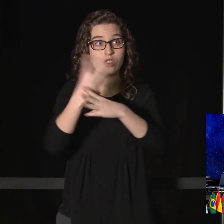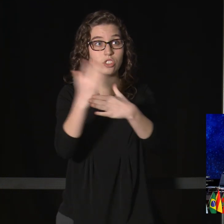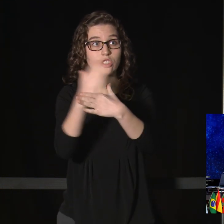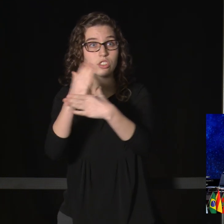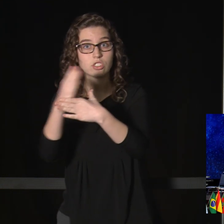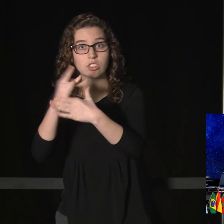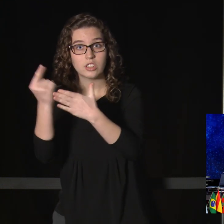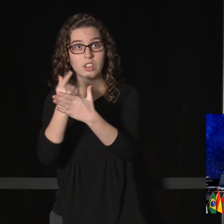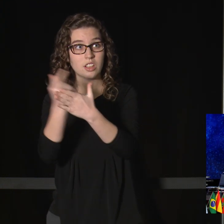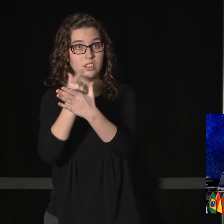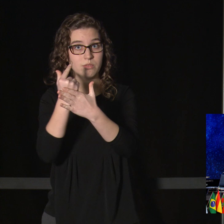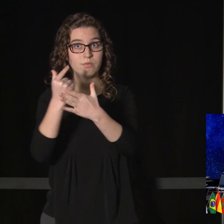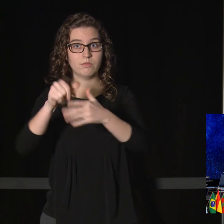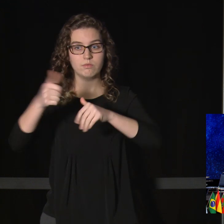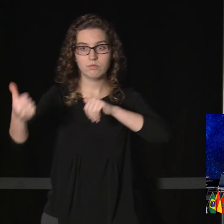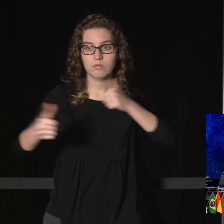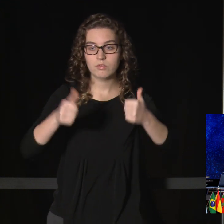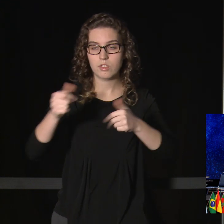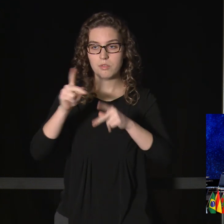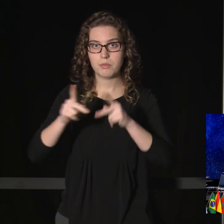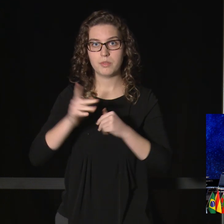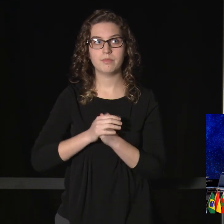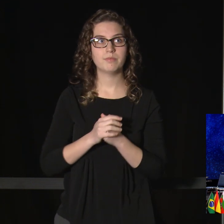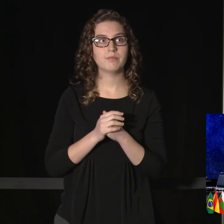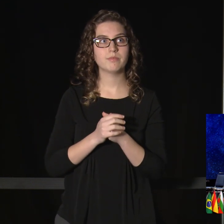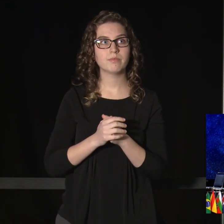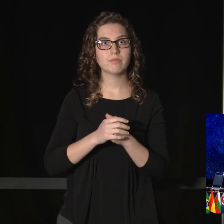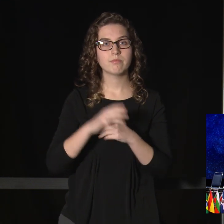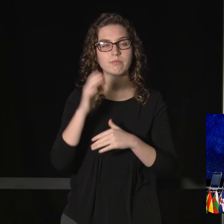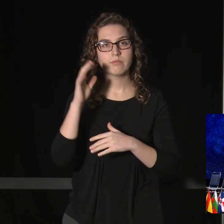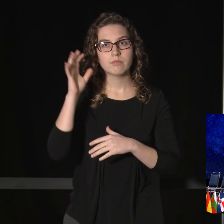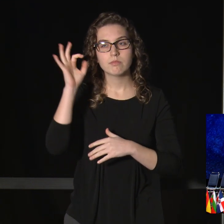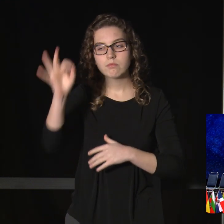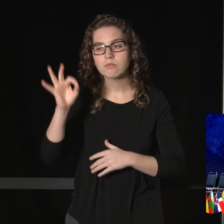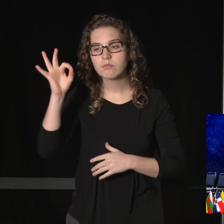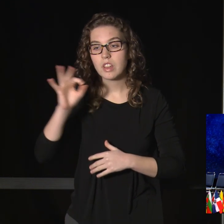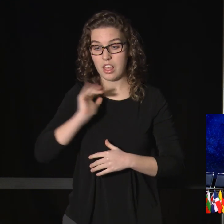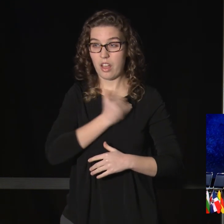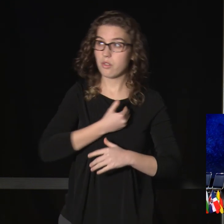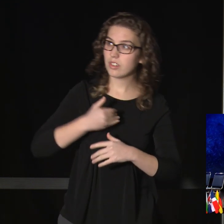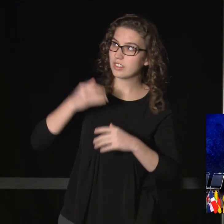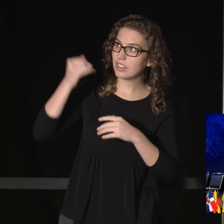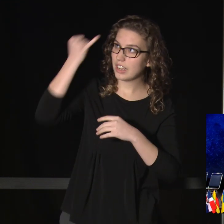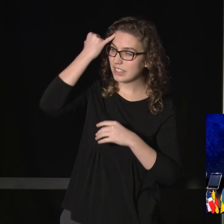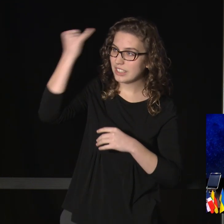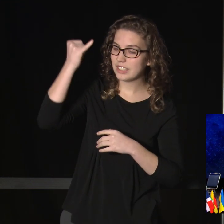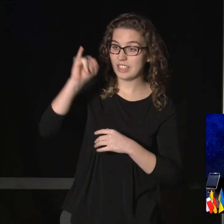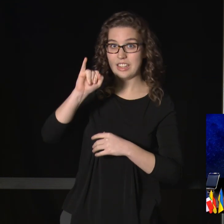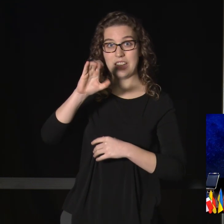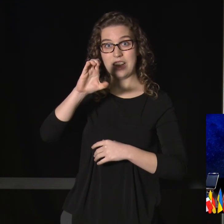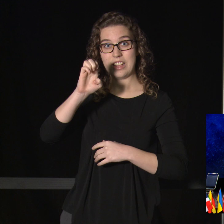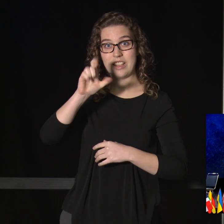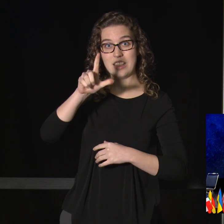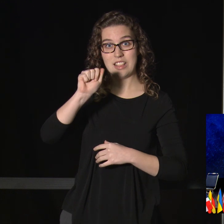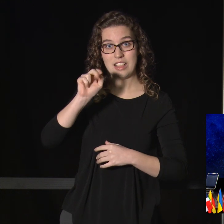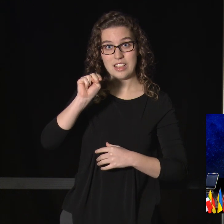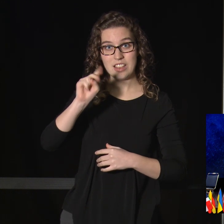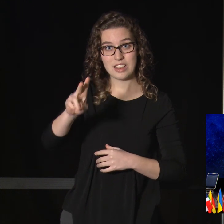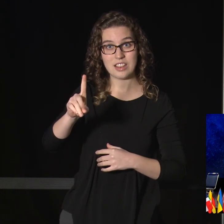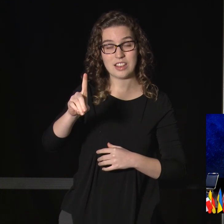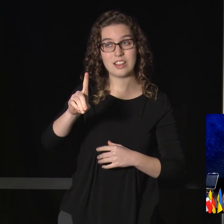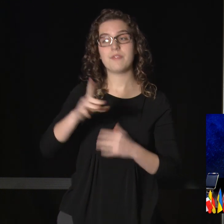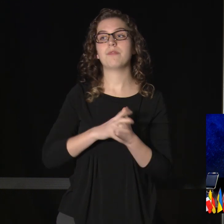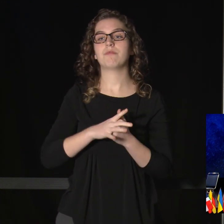others. We talked to you about our idea for Iceland, to go to this place where we have such a small